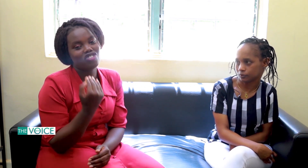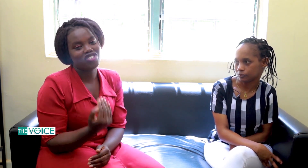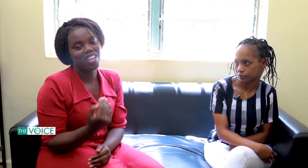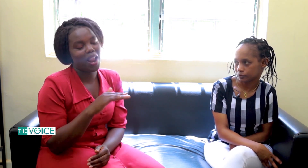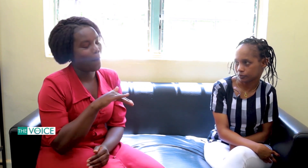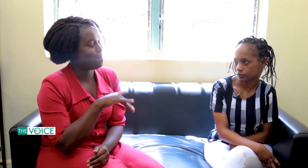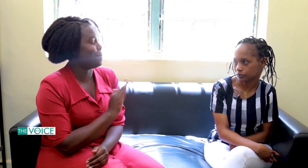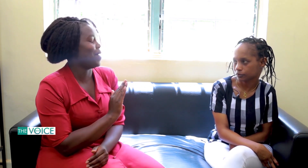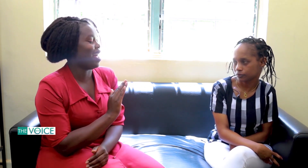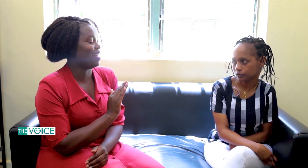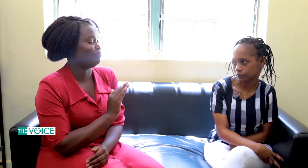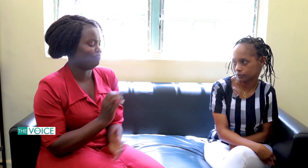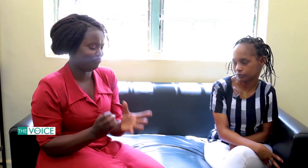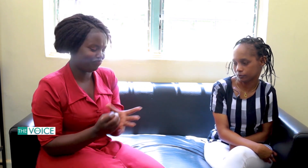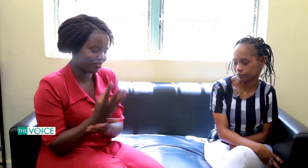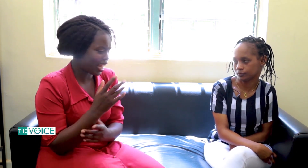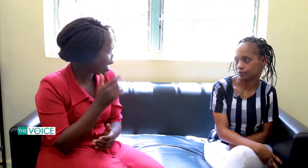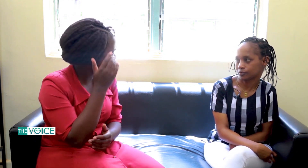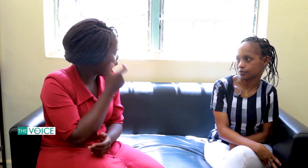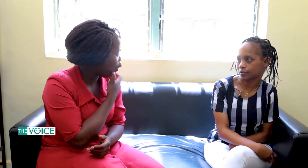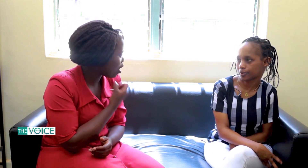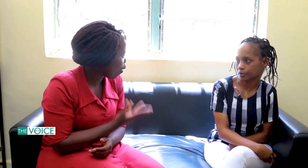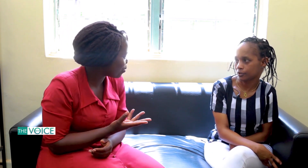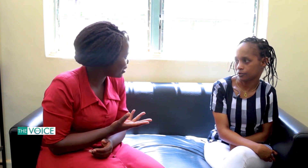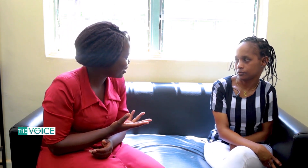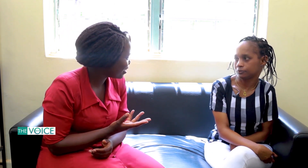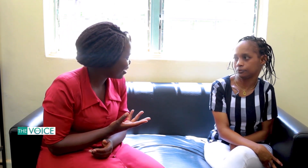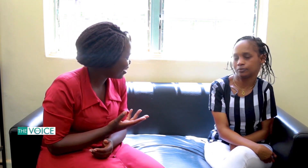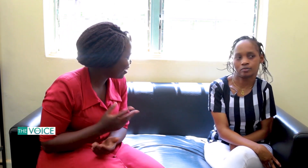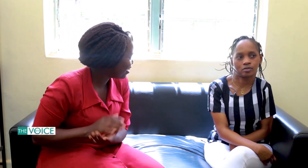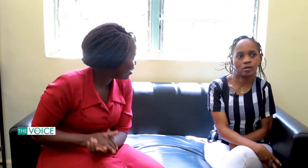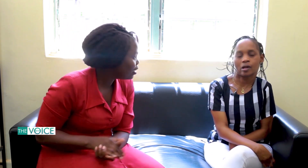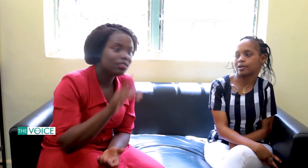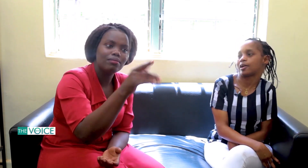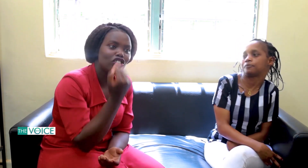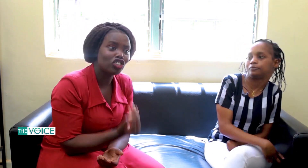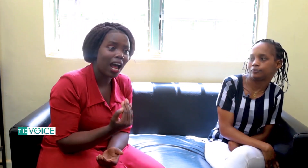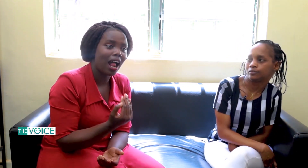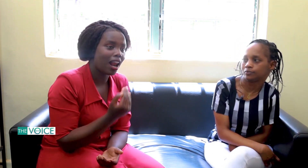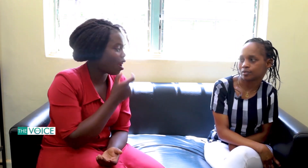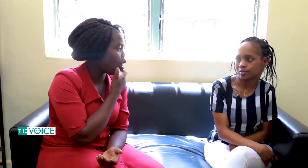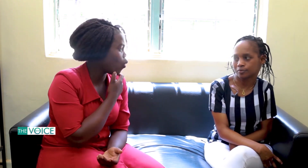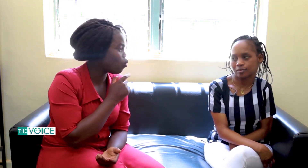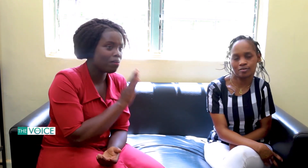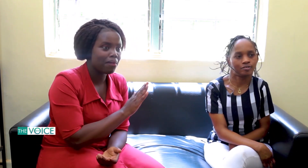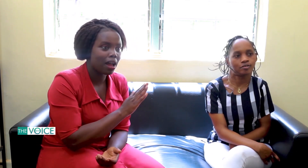caring for one child. Now we're all, How old are you? I'm